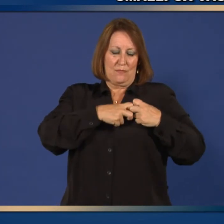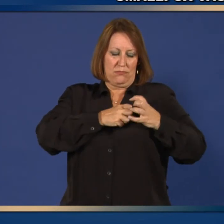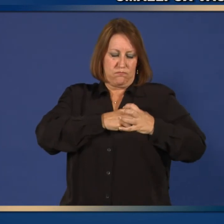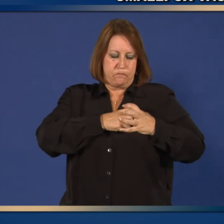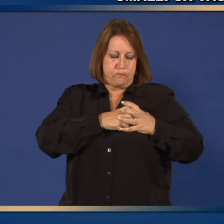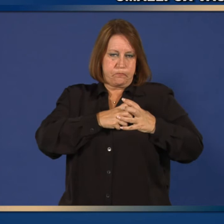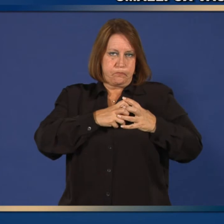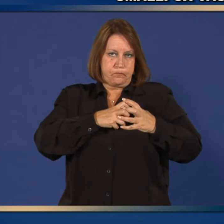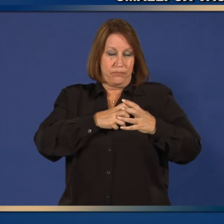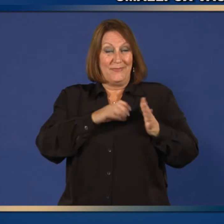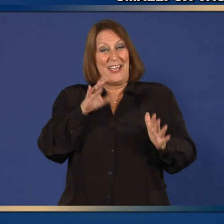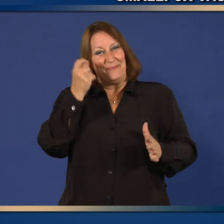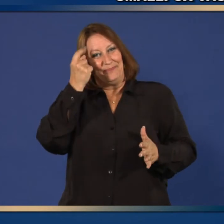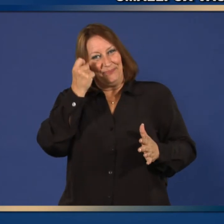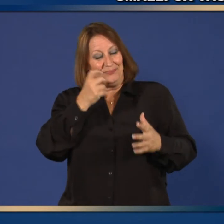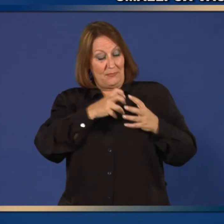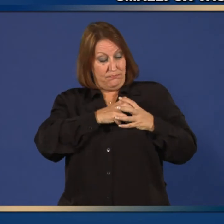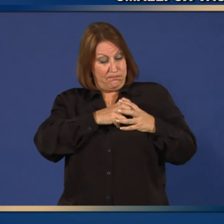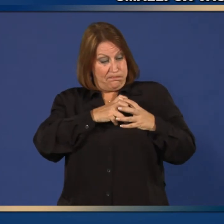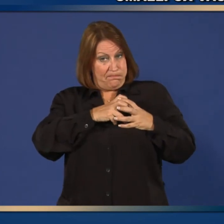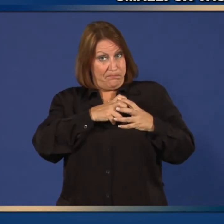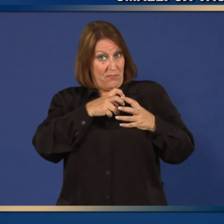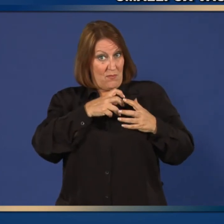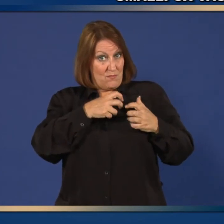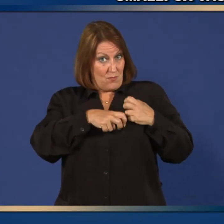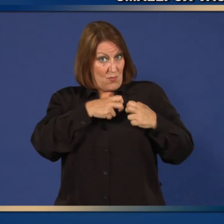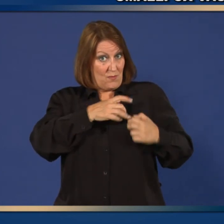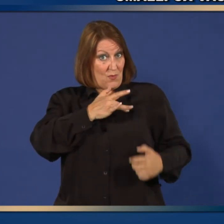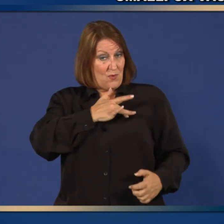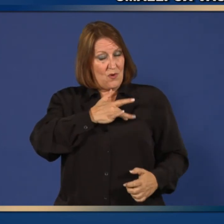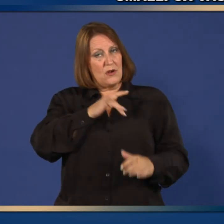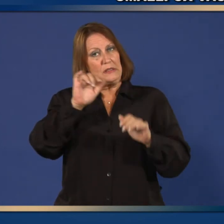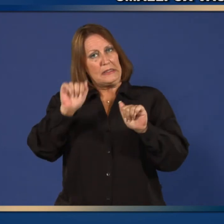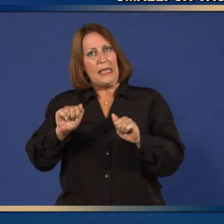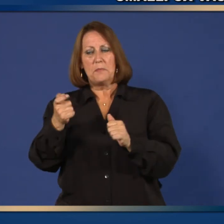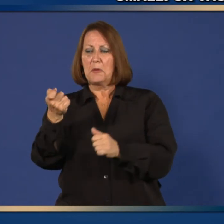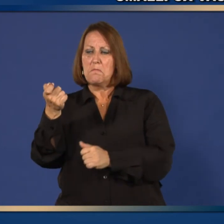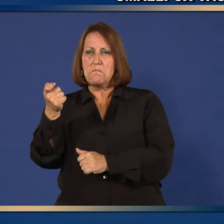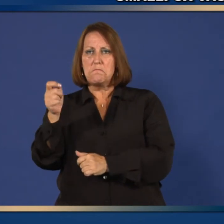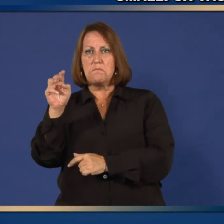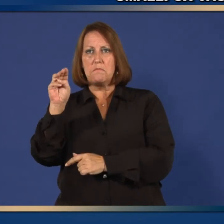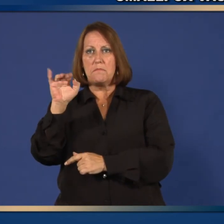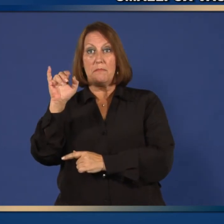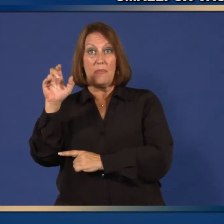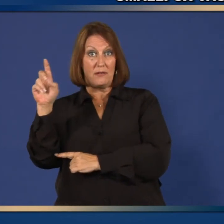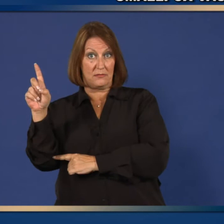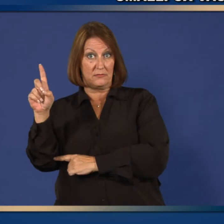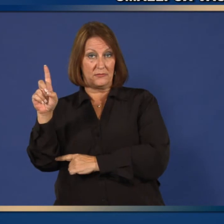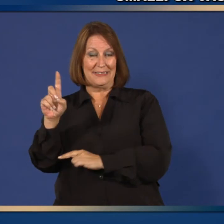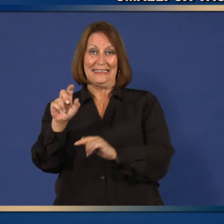About 1 out of 10,000 people vaccinated for the first time.